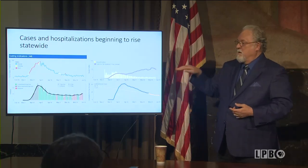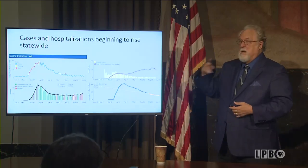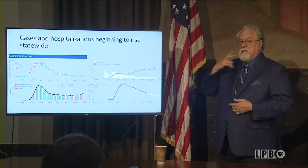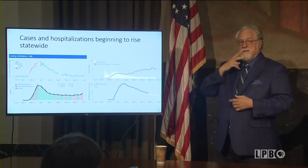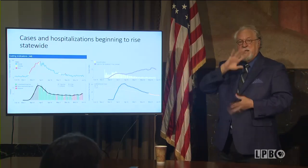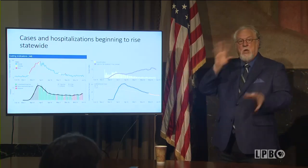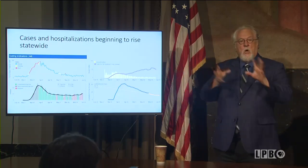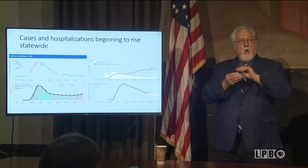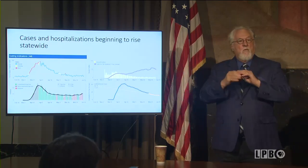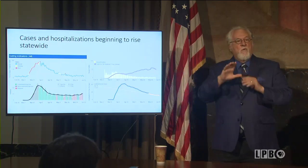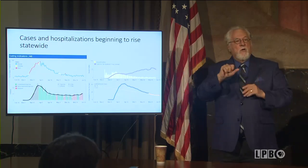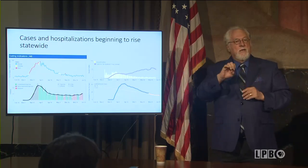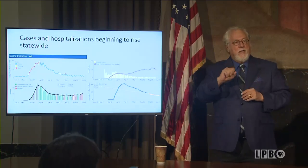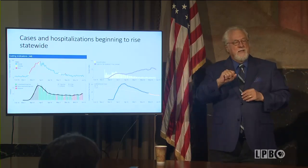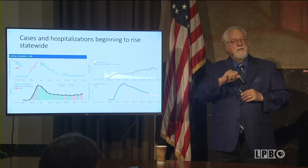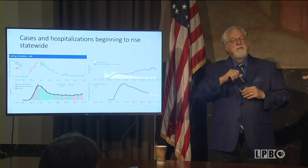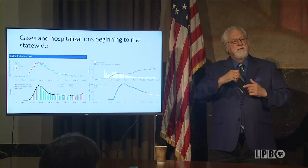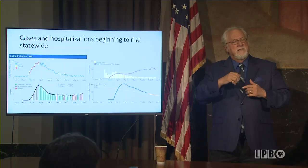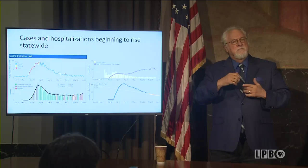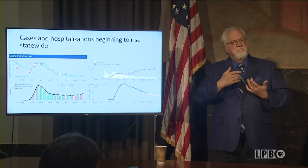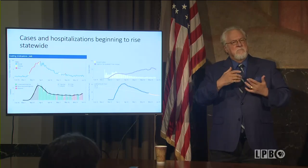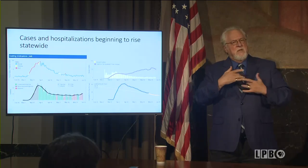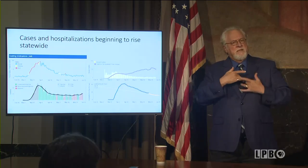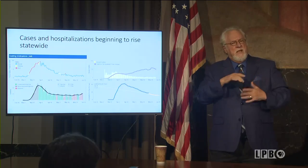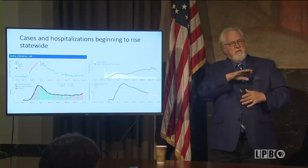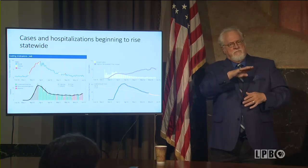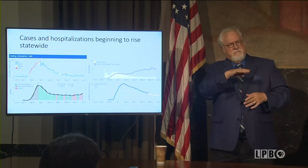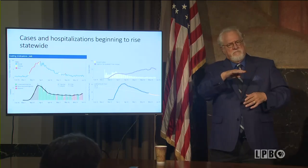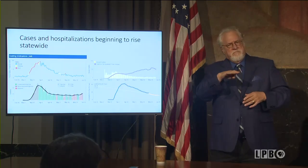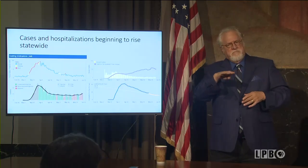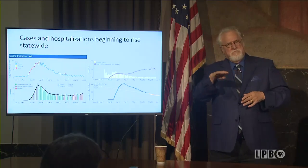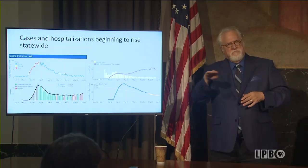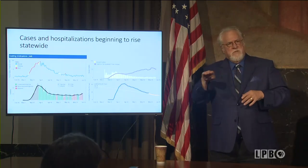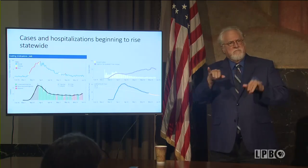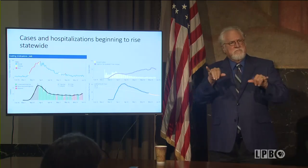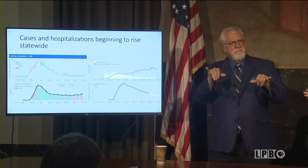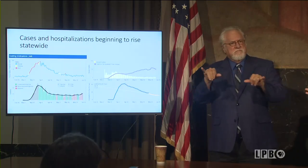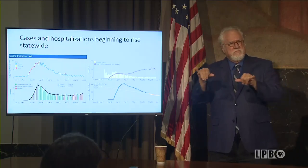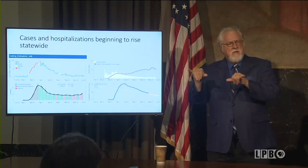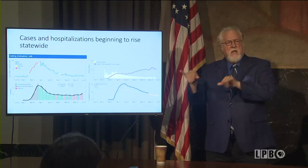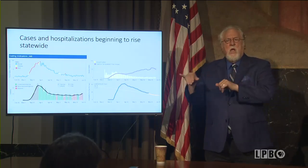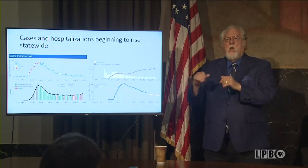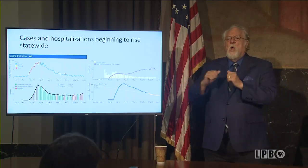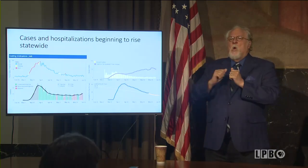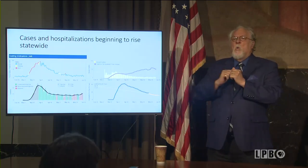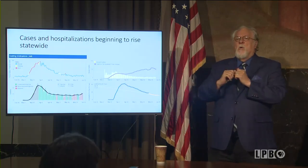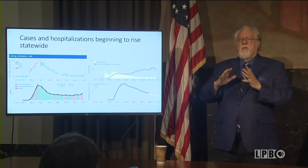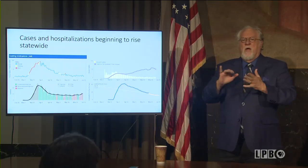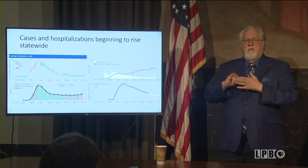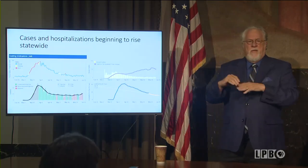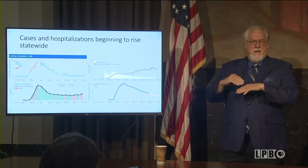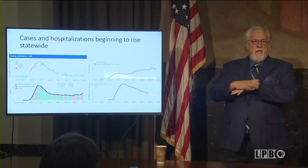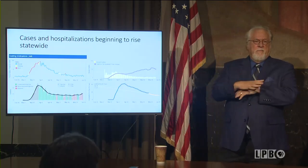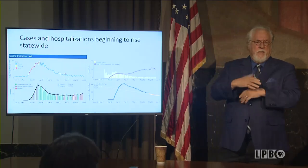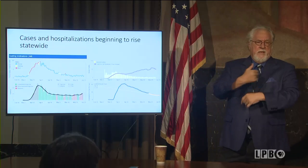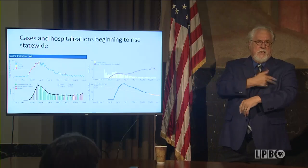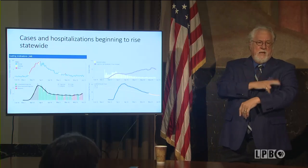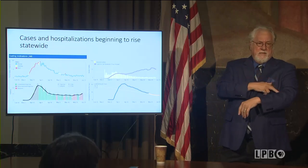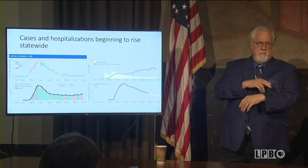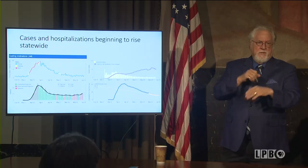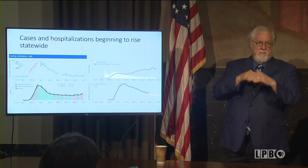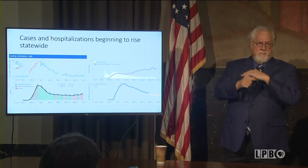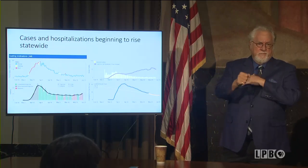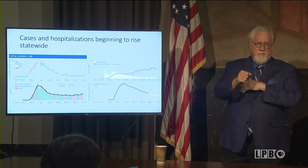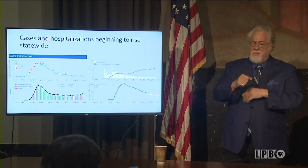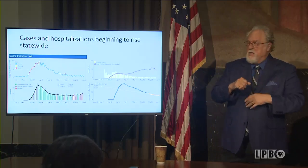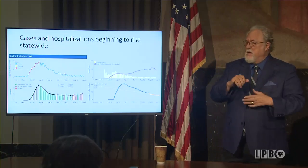that overall cases were staying relatively stable for a while. And again, we talked about how without seeing that impacting hospitalizations,